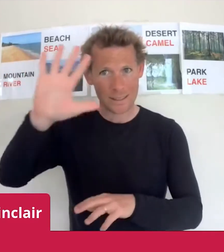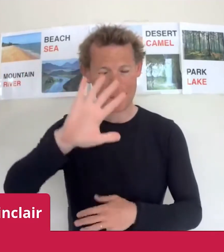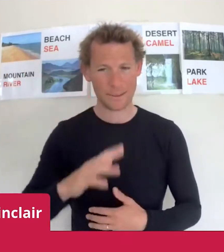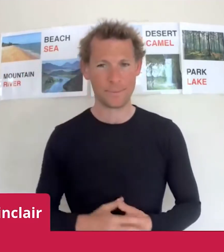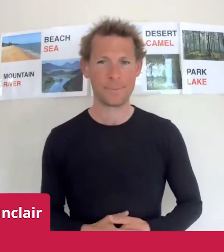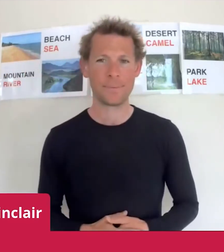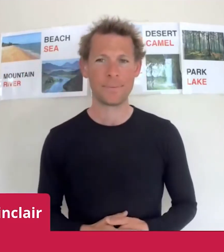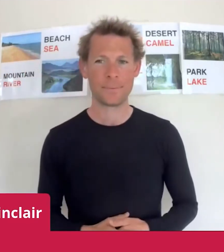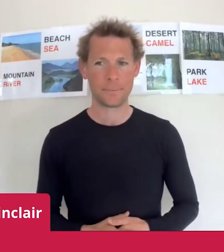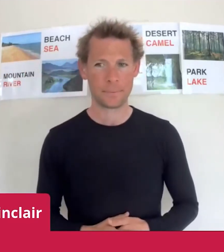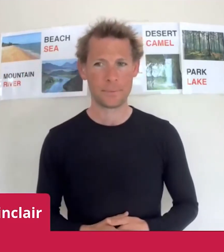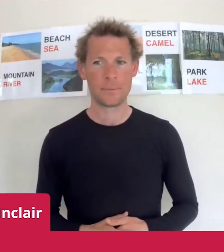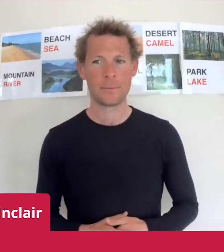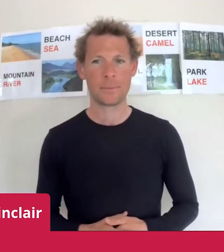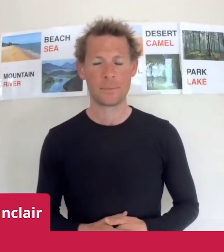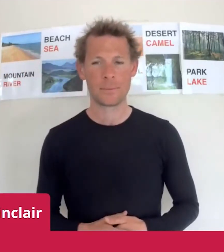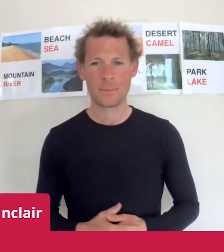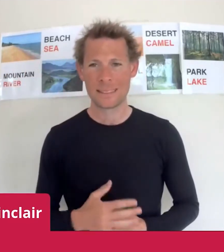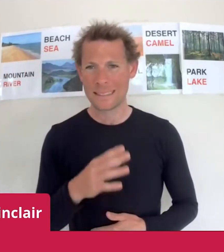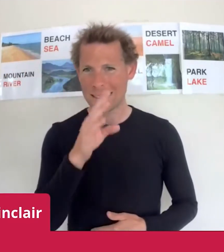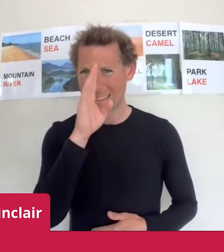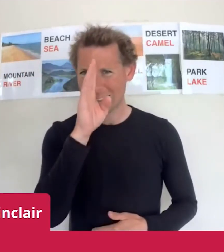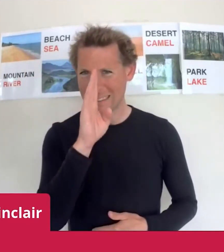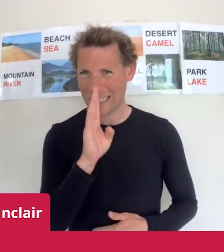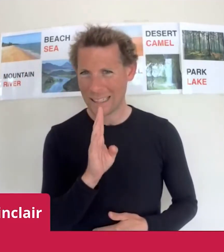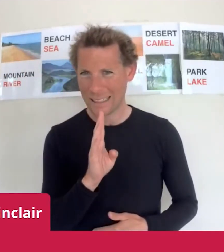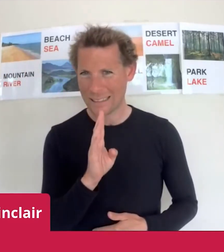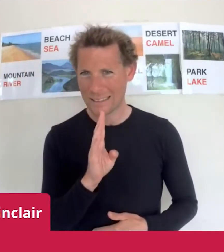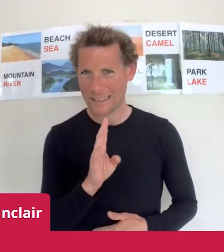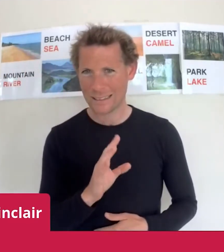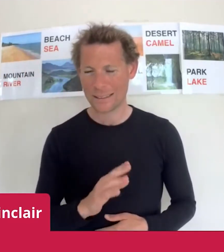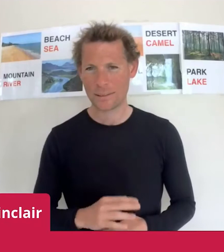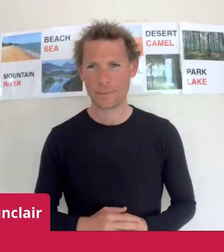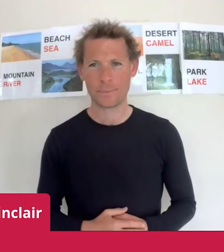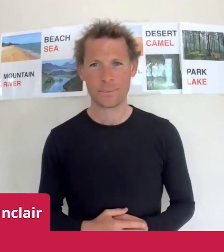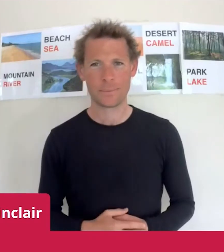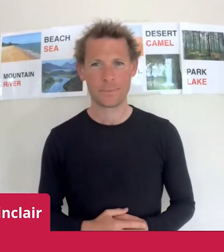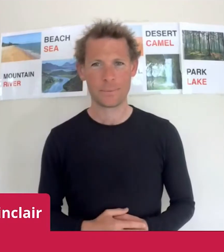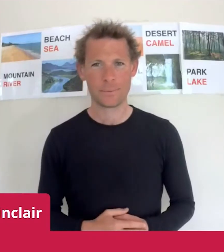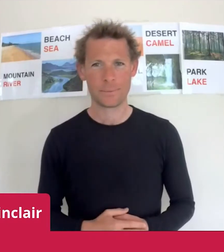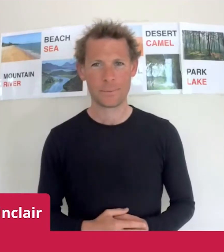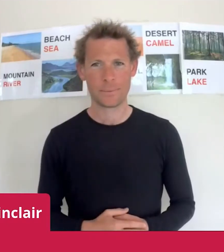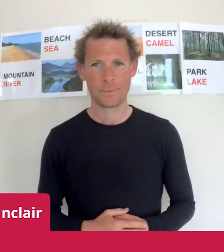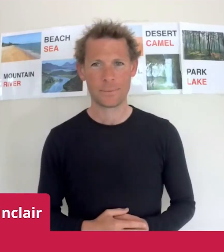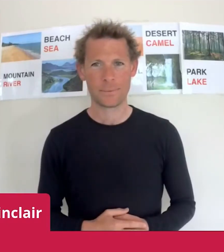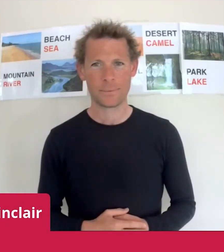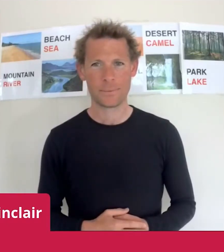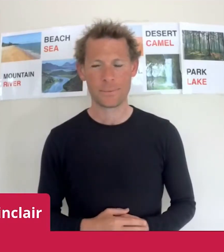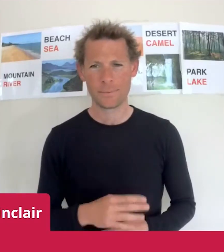In the rest of the UK, they'll sign it like this. Sad.